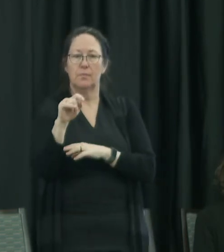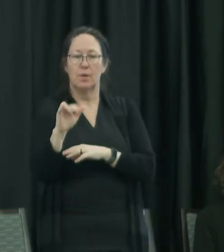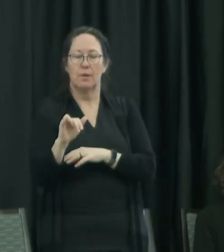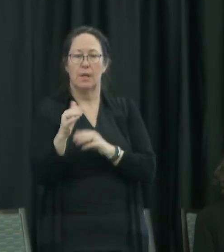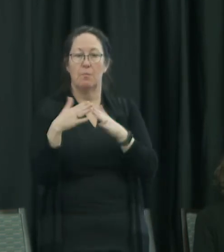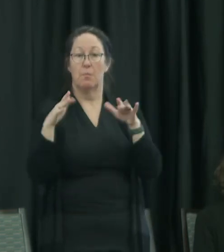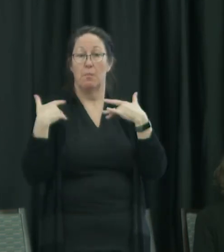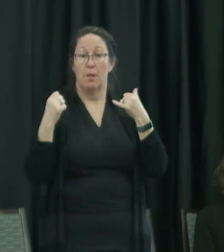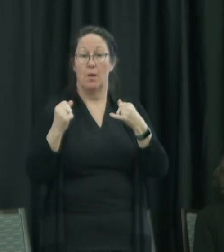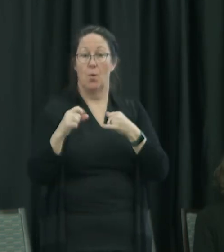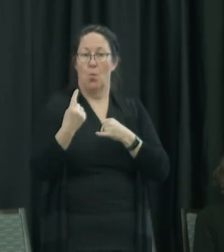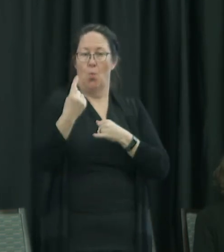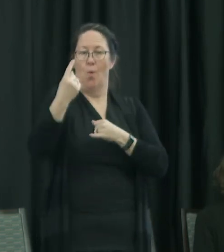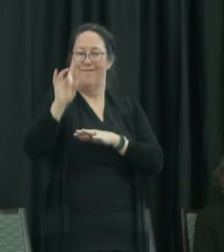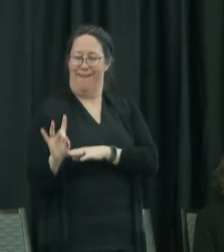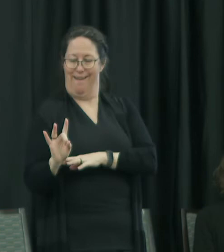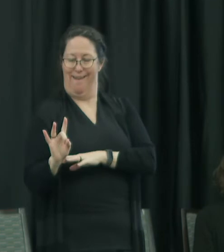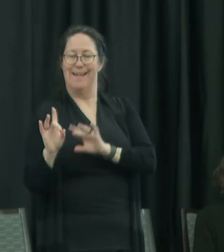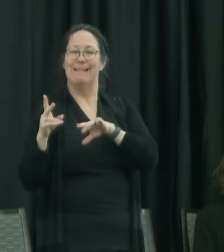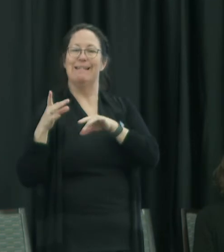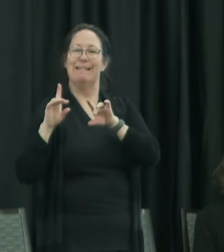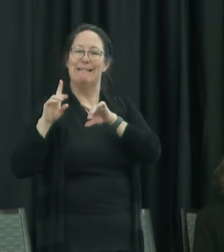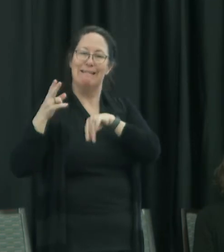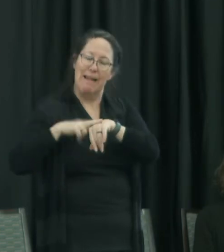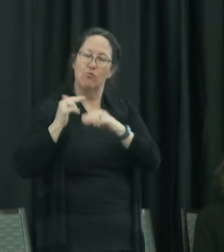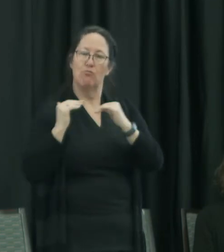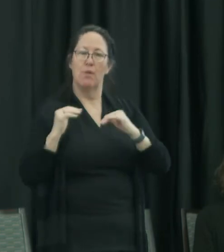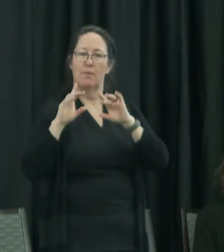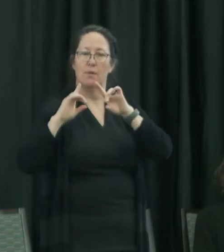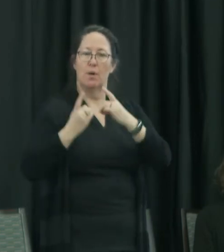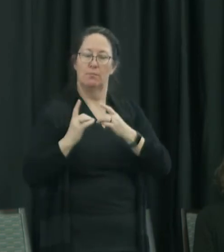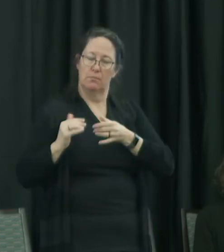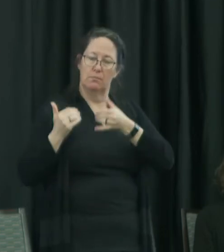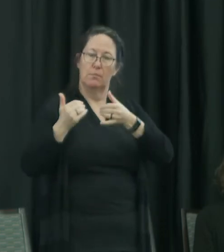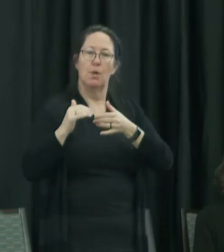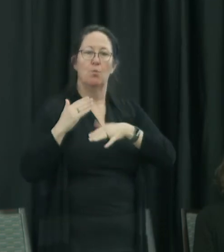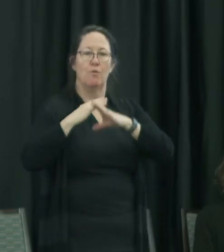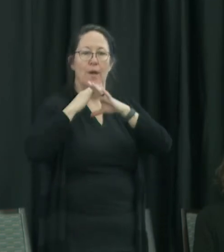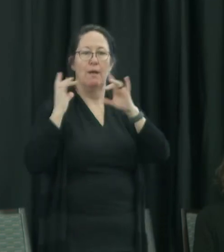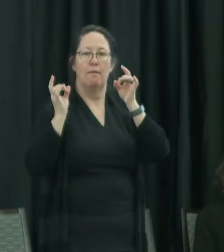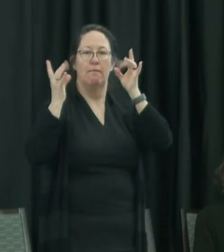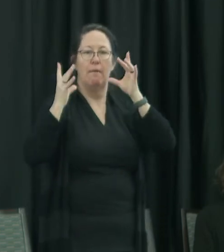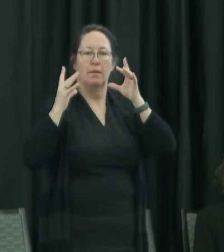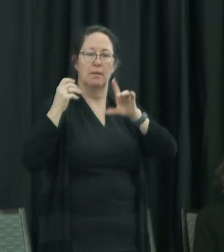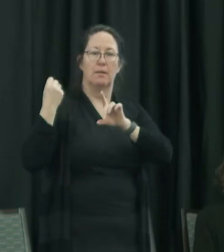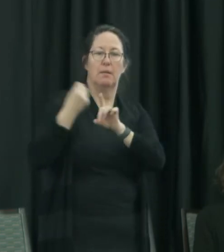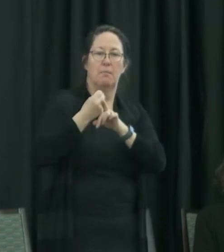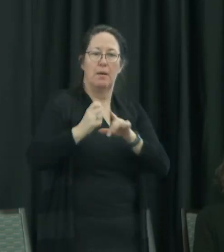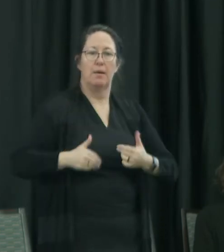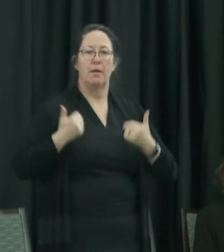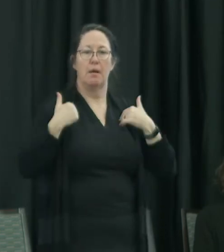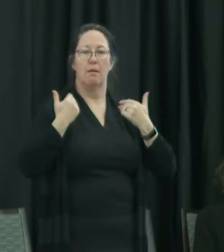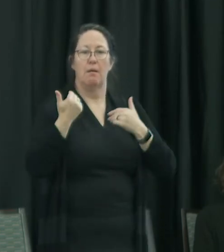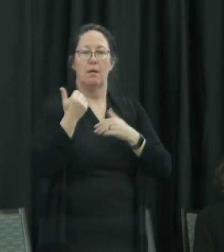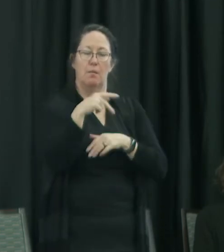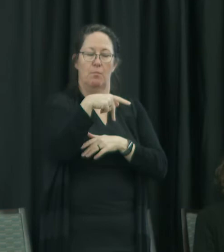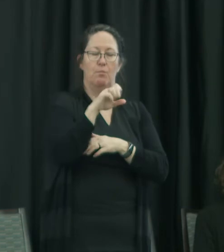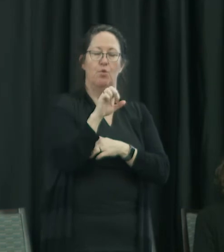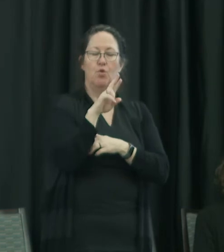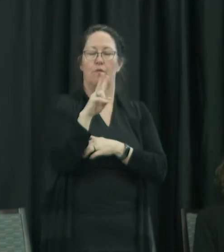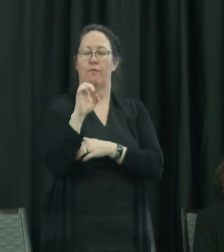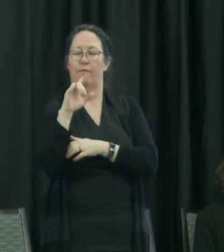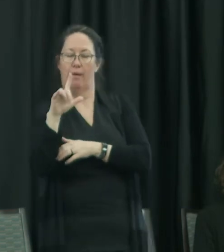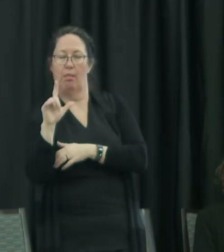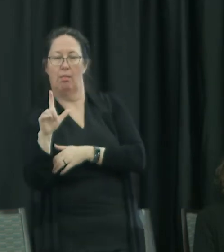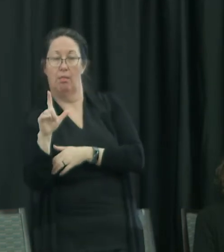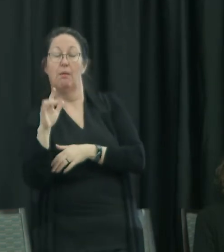was one of only 8 departments nationally to receive the Preventing Violence Affecting Young Lives grant, also known as PREVAIL.